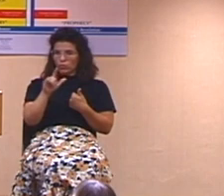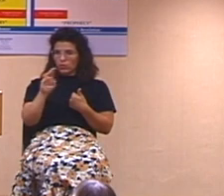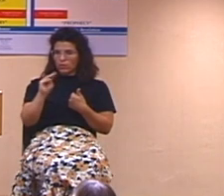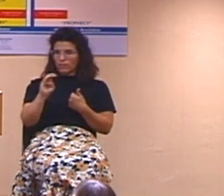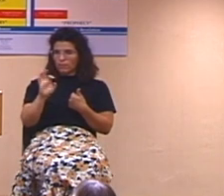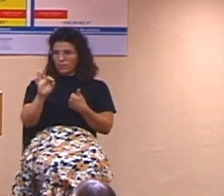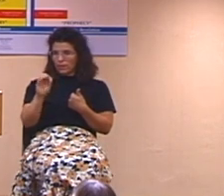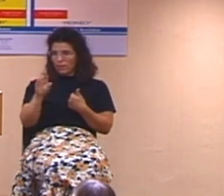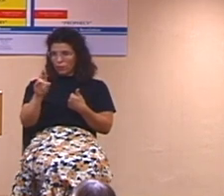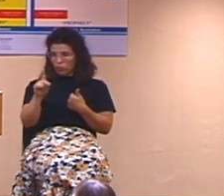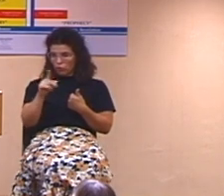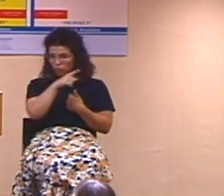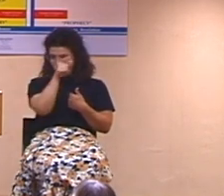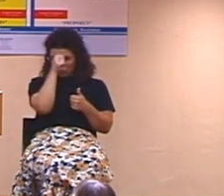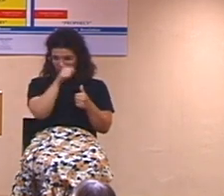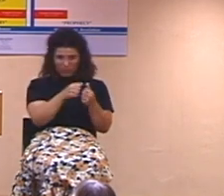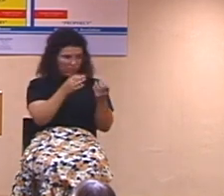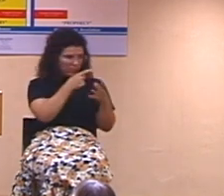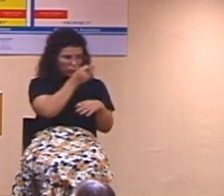Many of you know him.